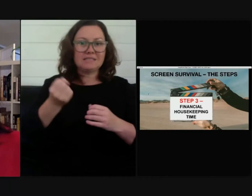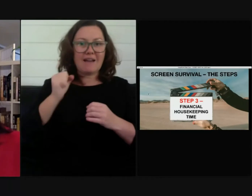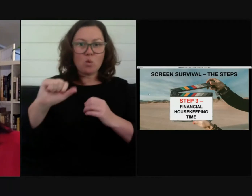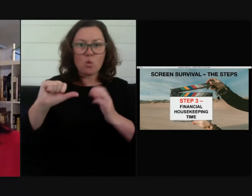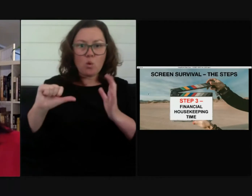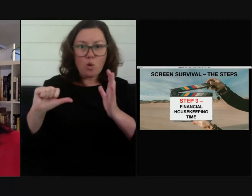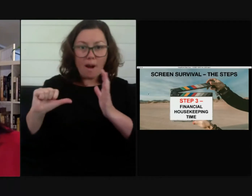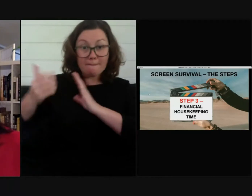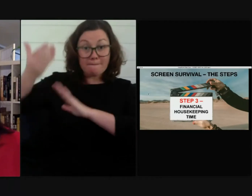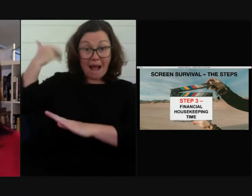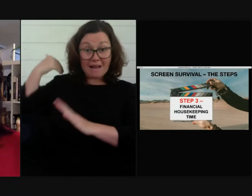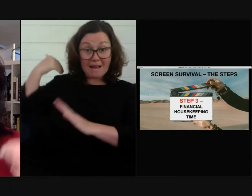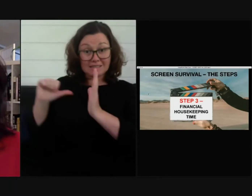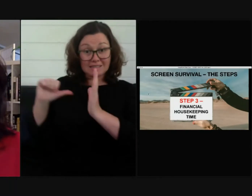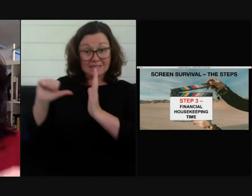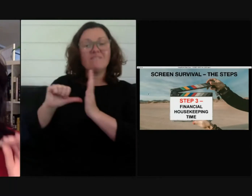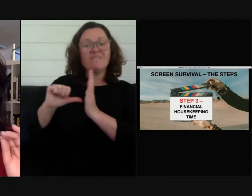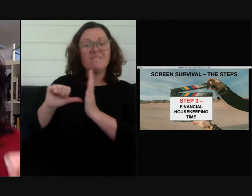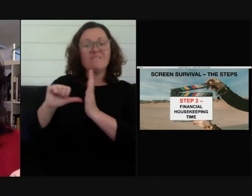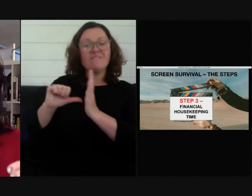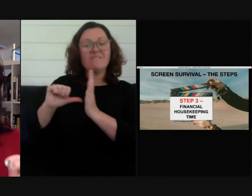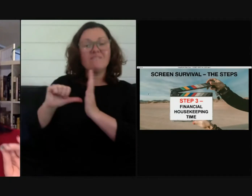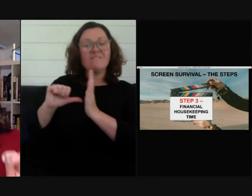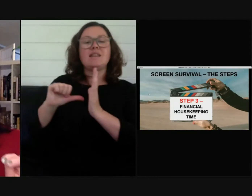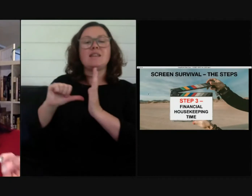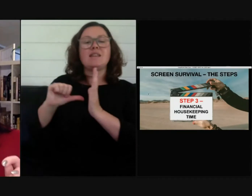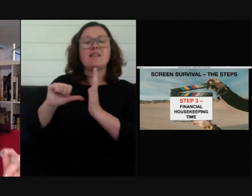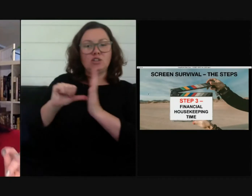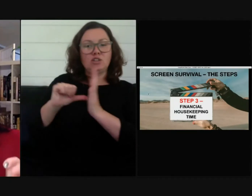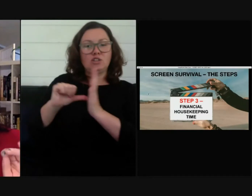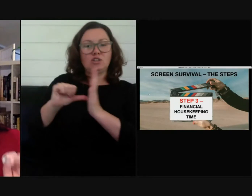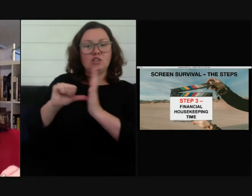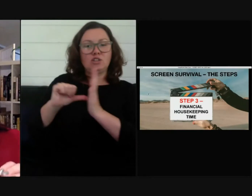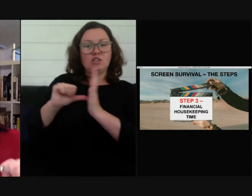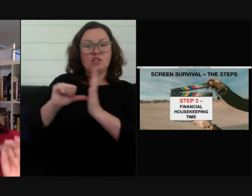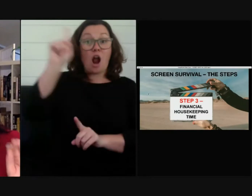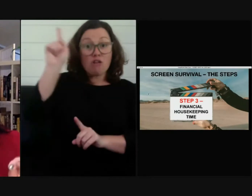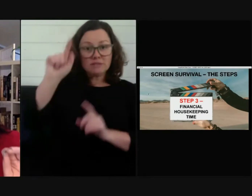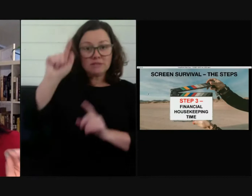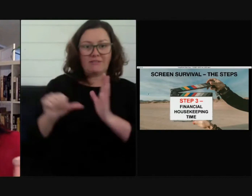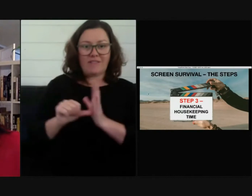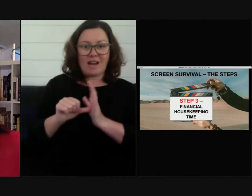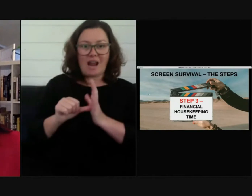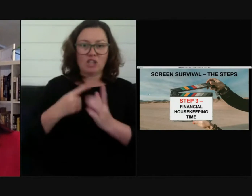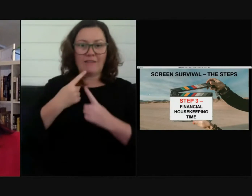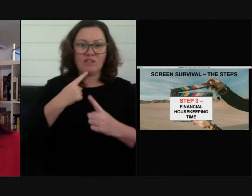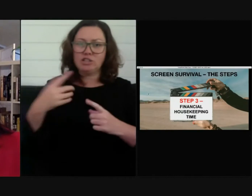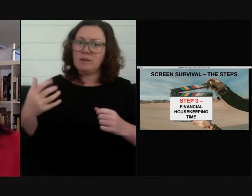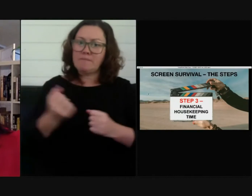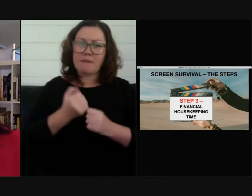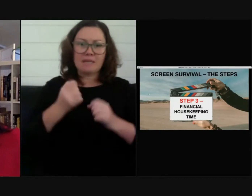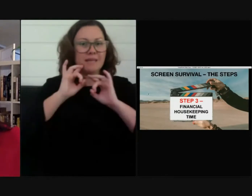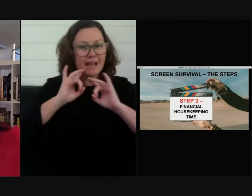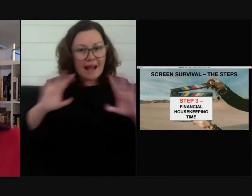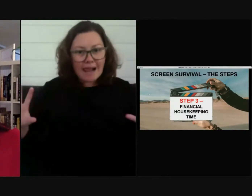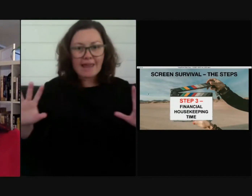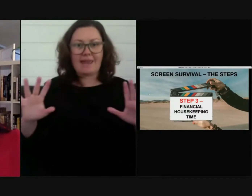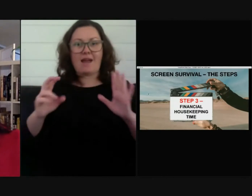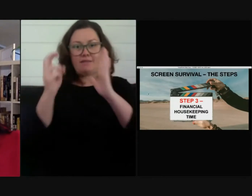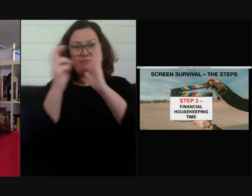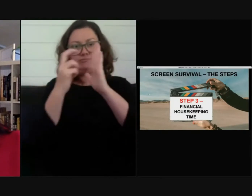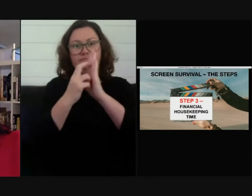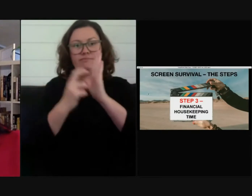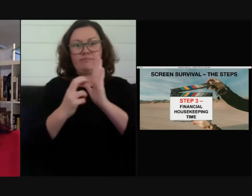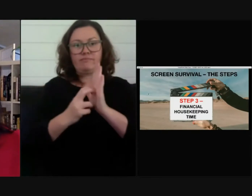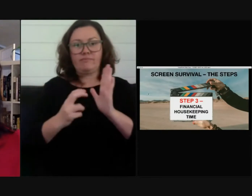financial situation transparently sorted out. And I mean transparently, for reasons that I'll get to in a minute. So today,